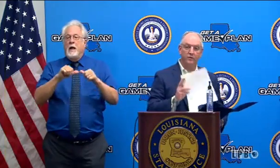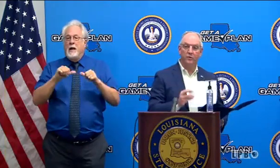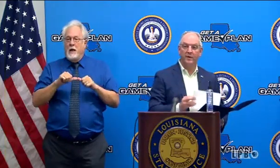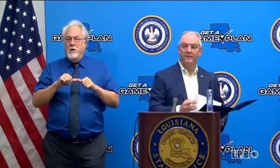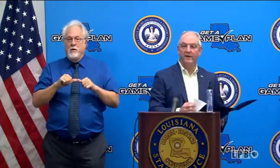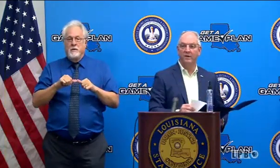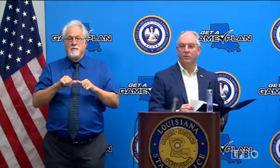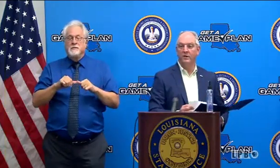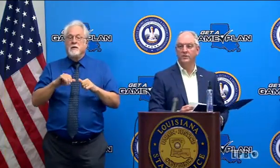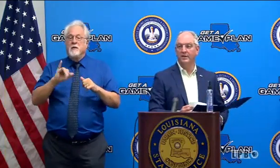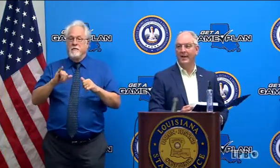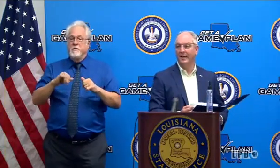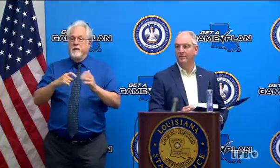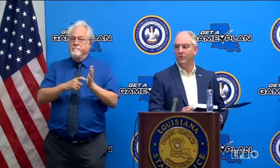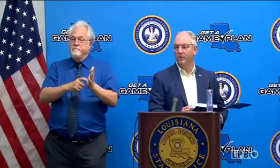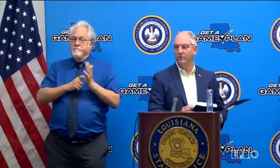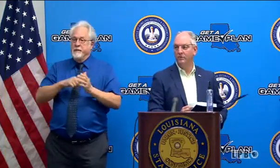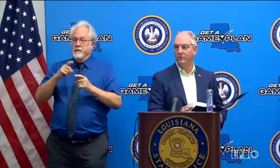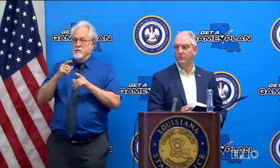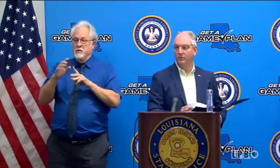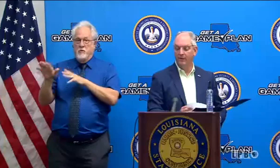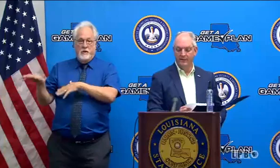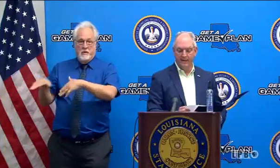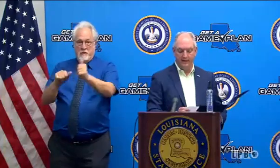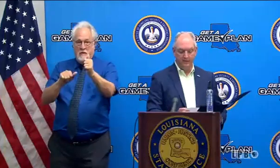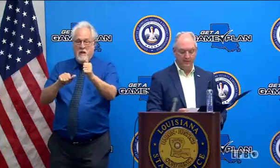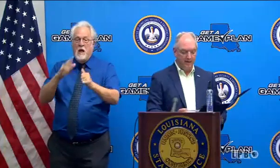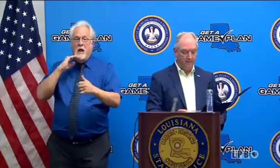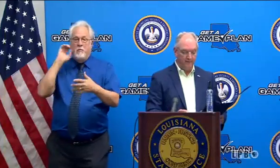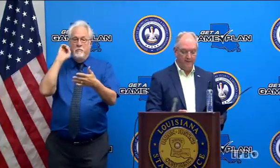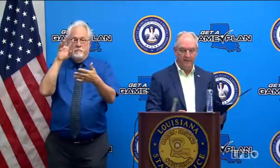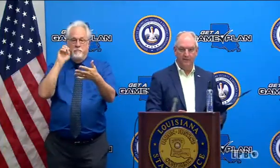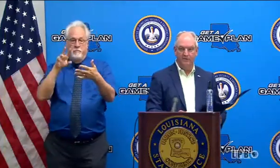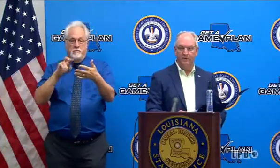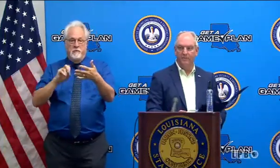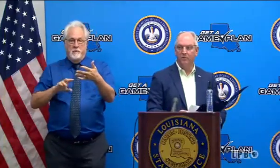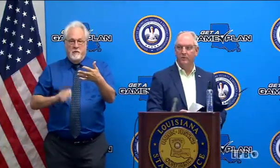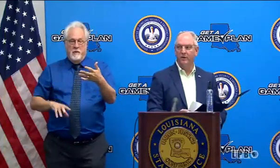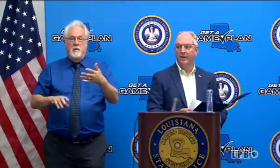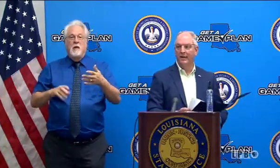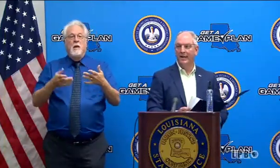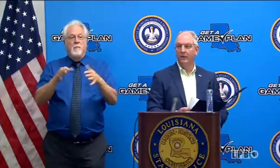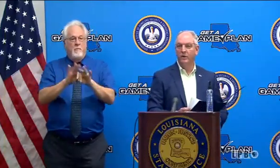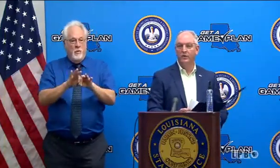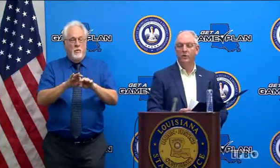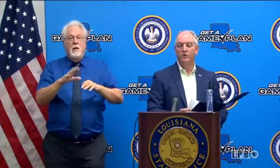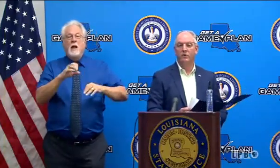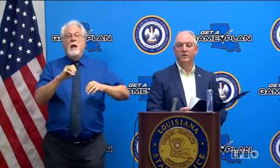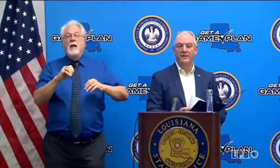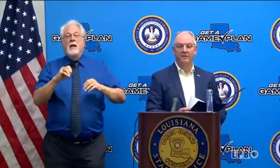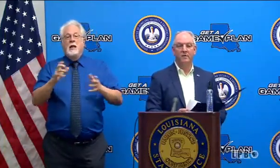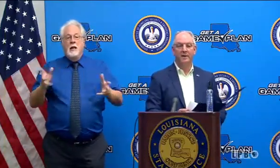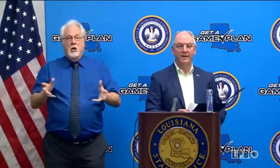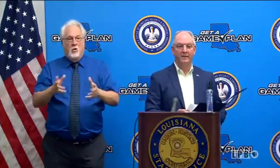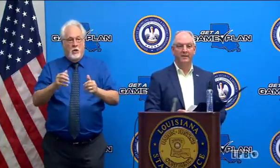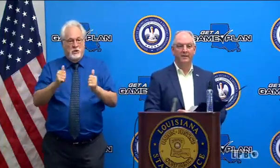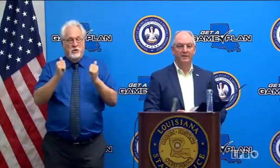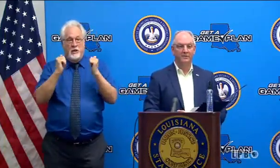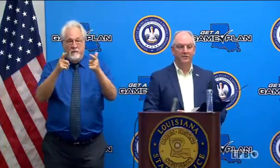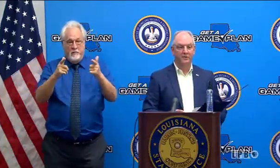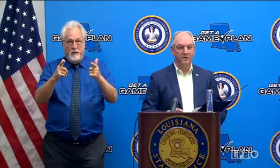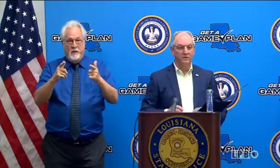under mandatory evacuation. I am going to read that list now because I think it's very important. And we do encourage